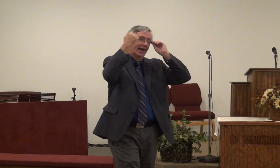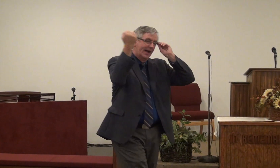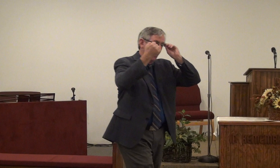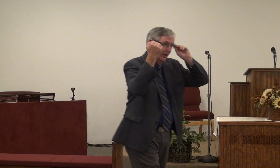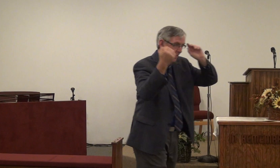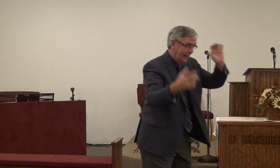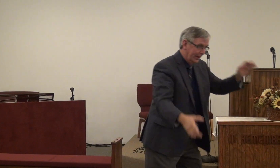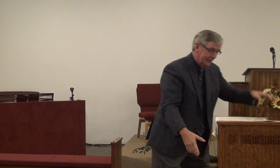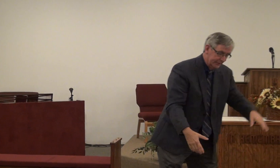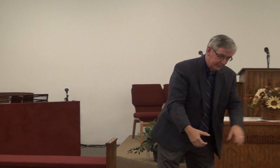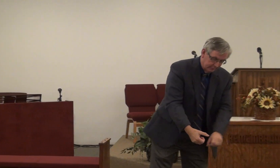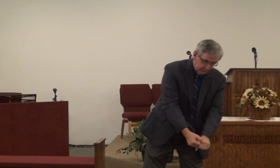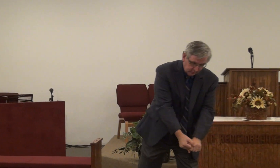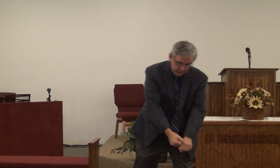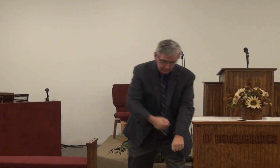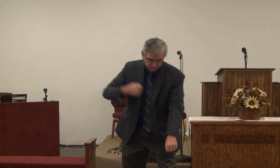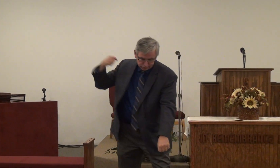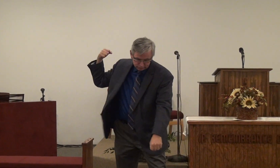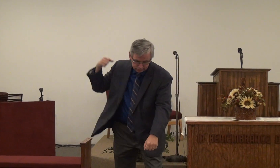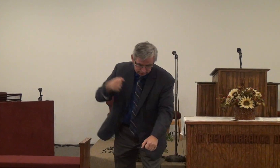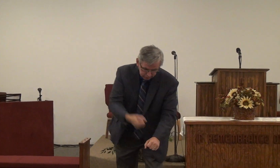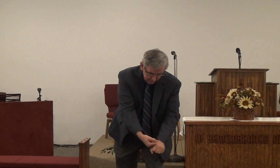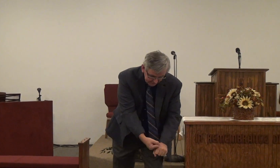the next morning. It's Saturday.